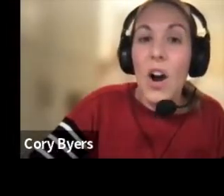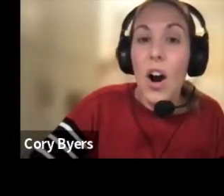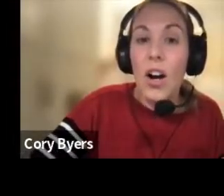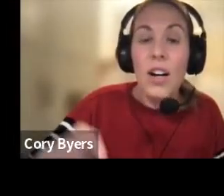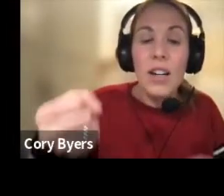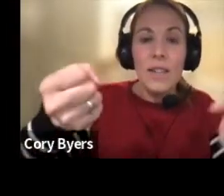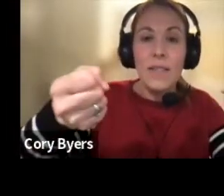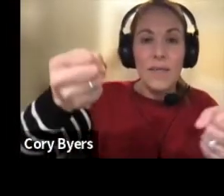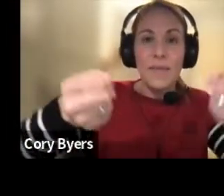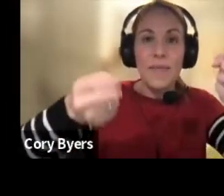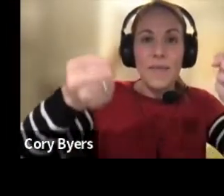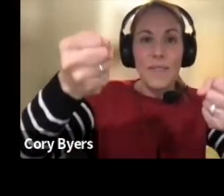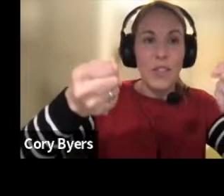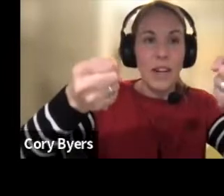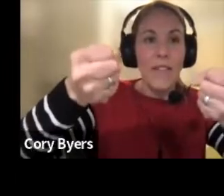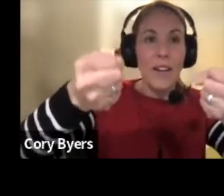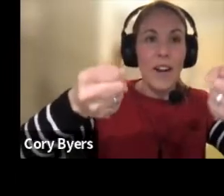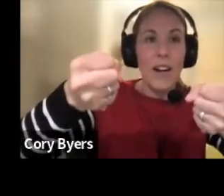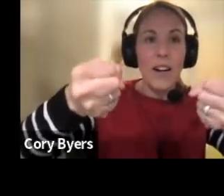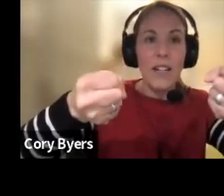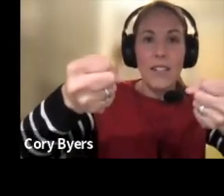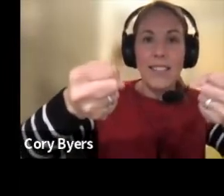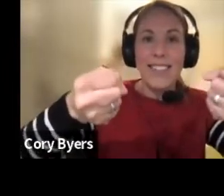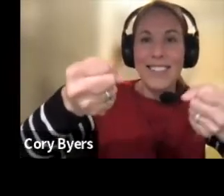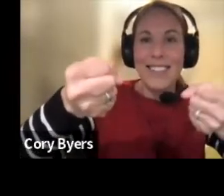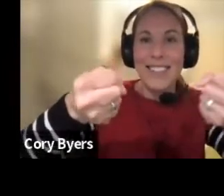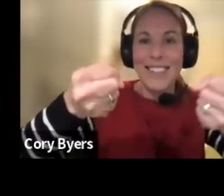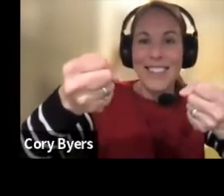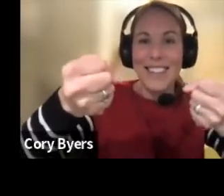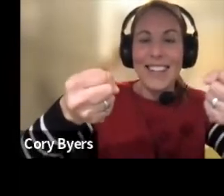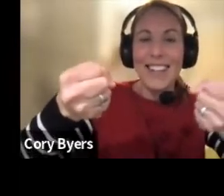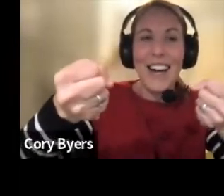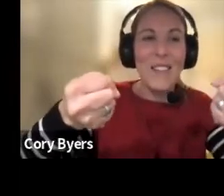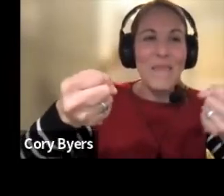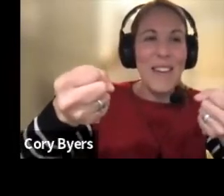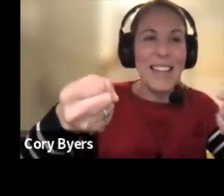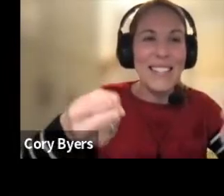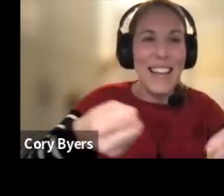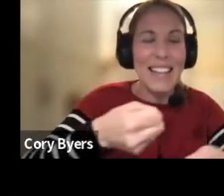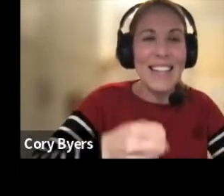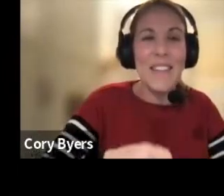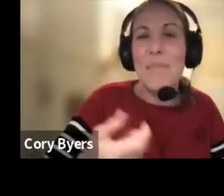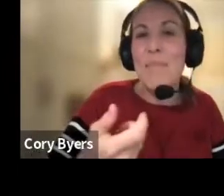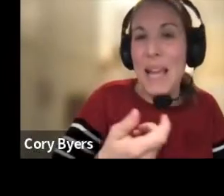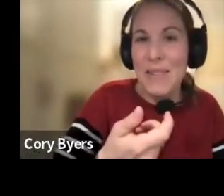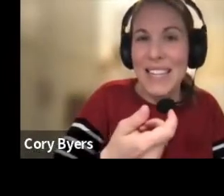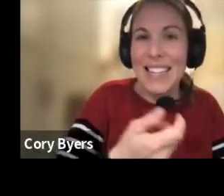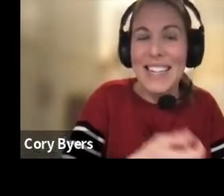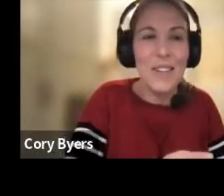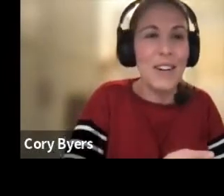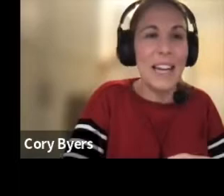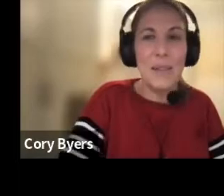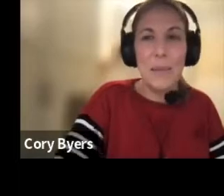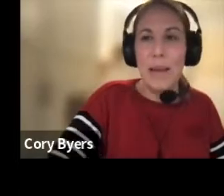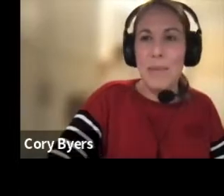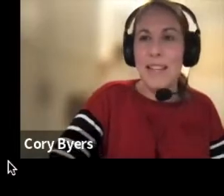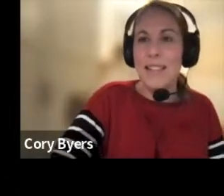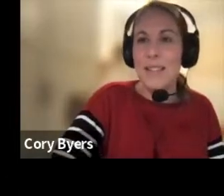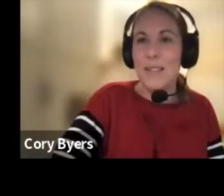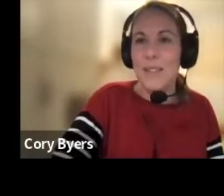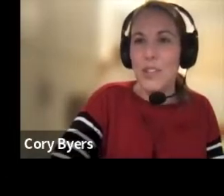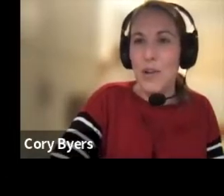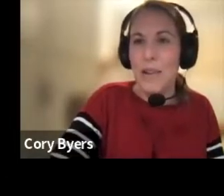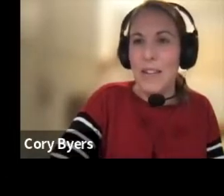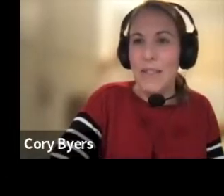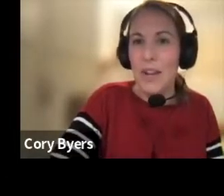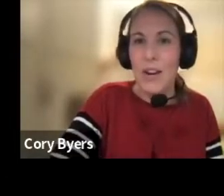And car. You're driving a car. A lot of it makes sense. And then baby. Can you all guess what baby is?